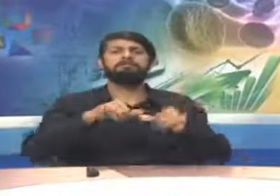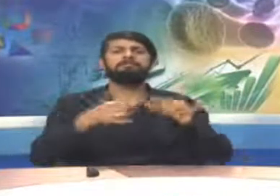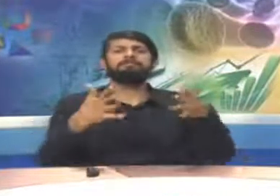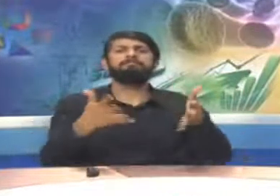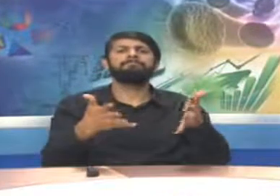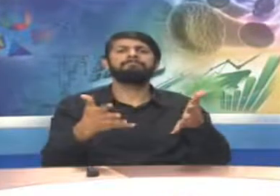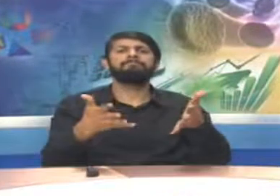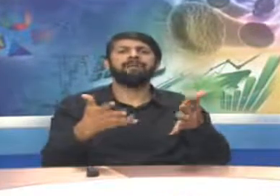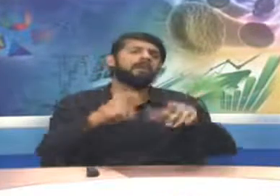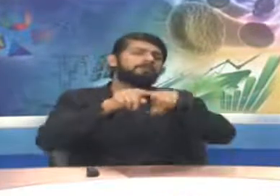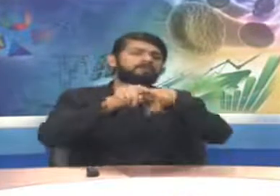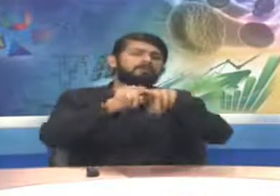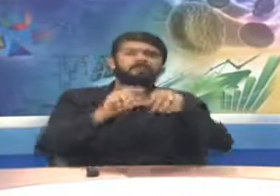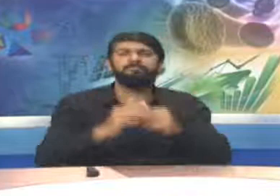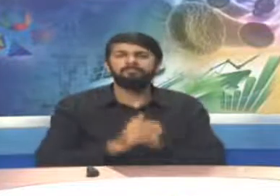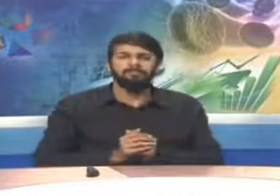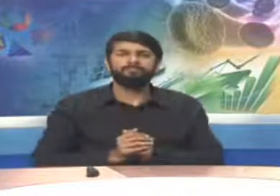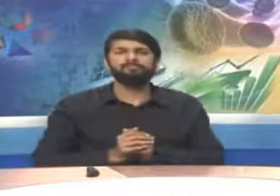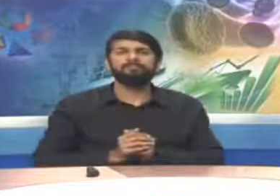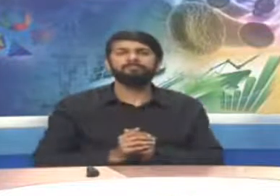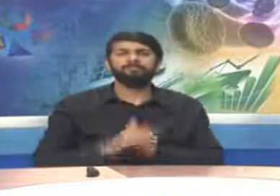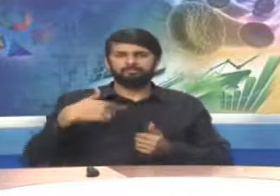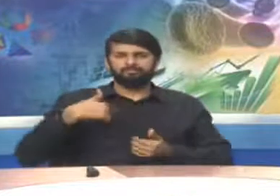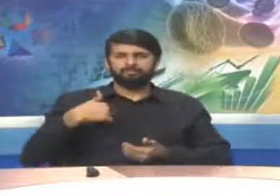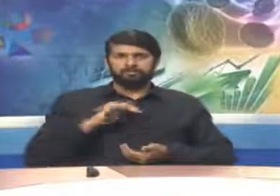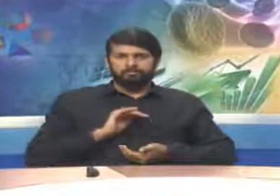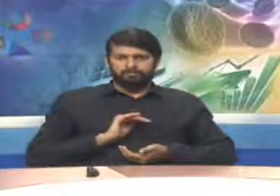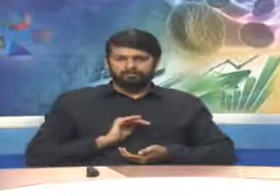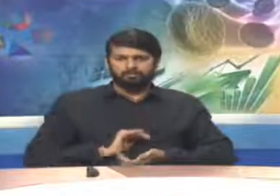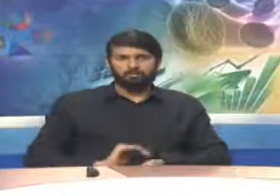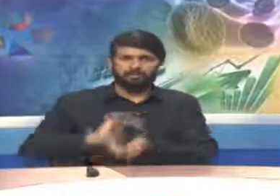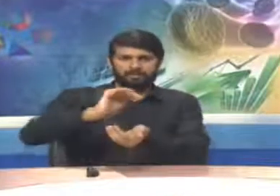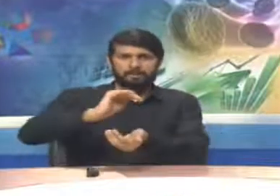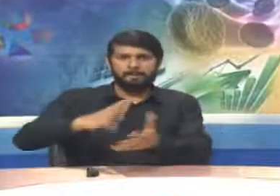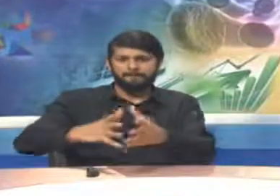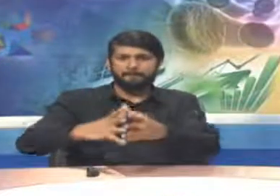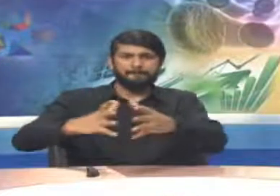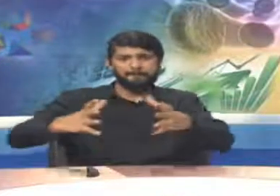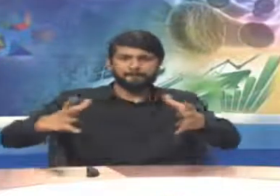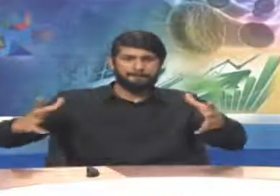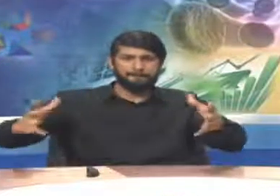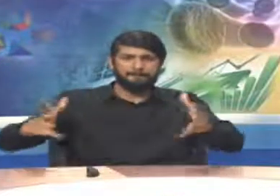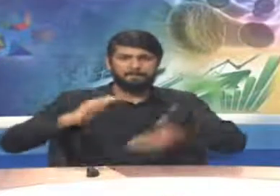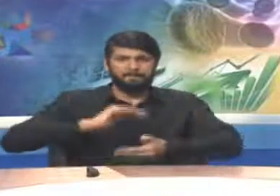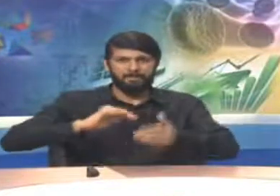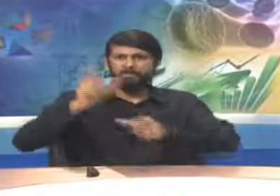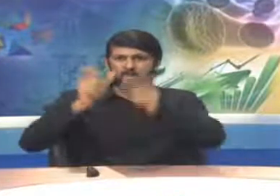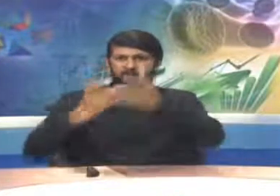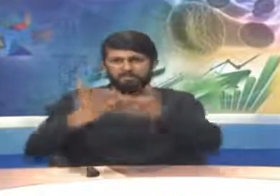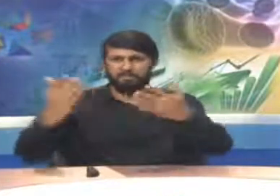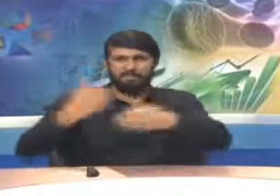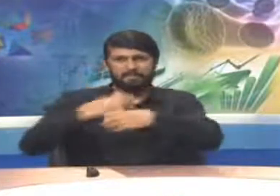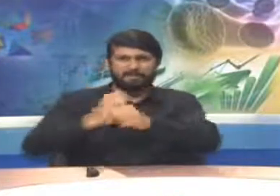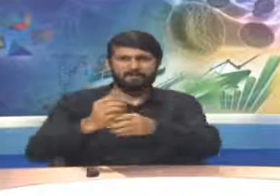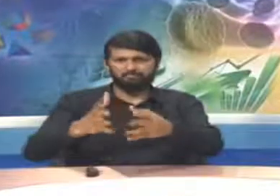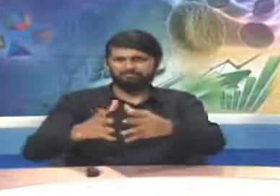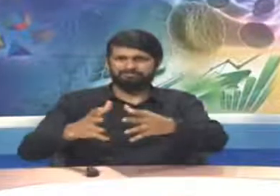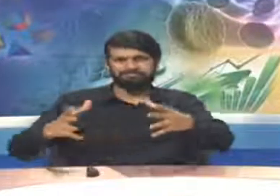but being an active being, human being makes his own social